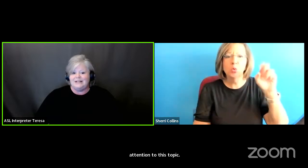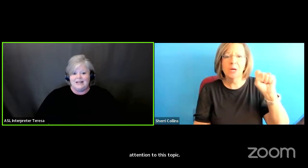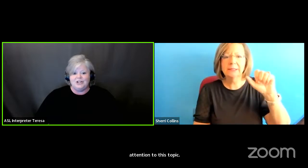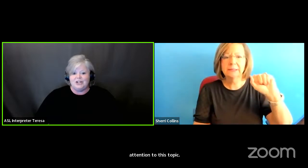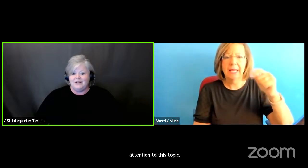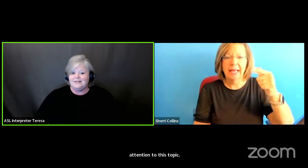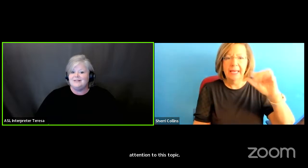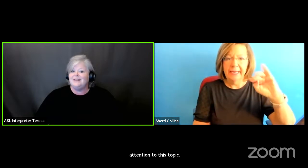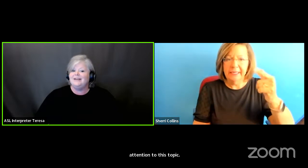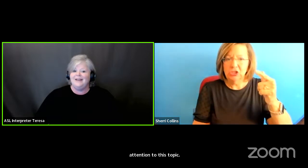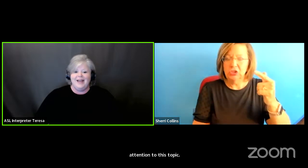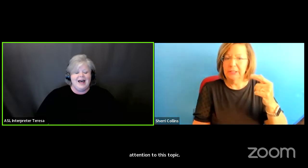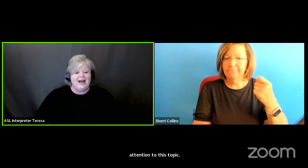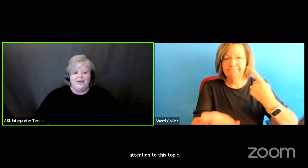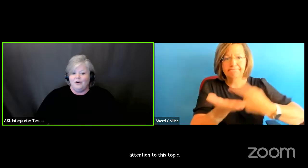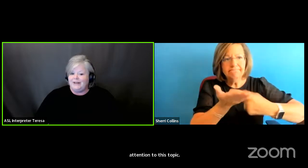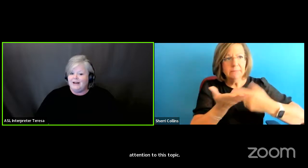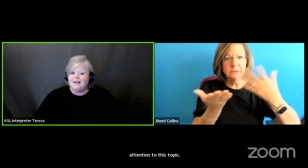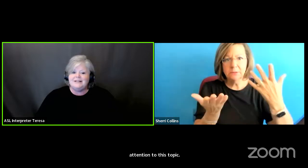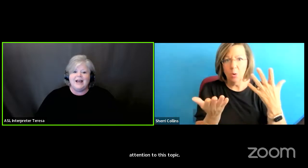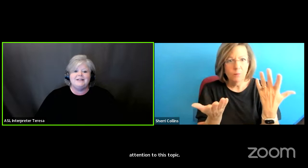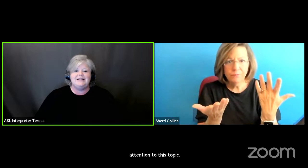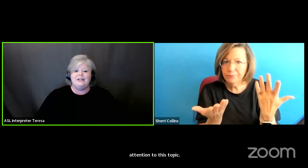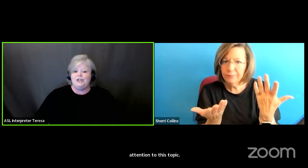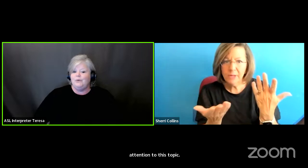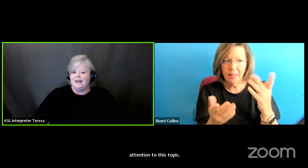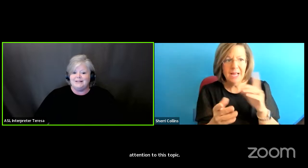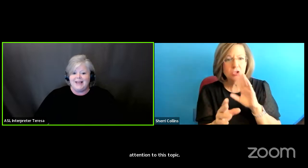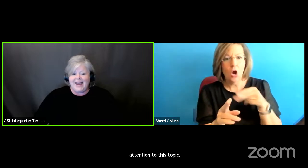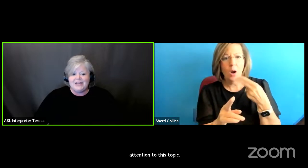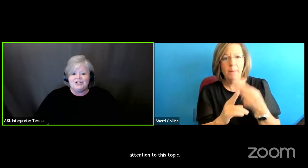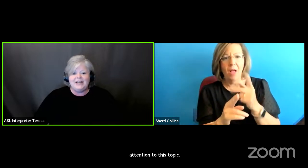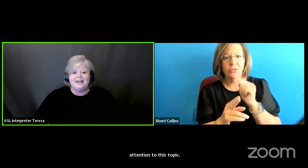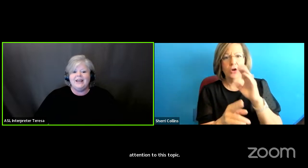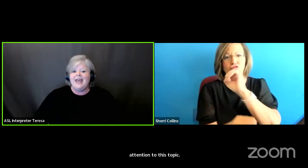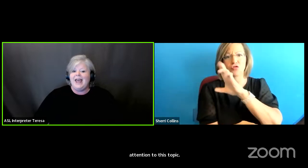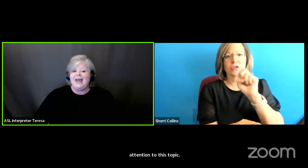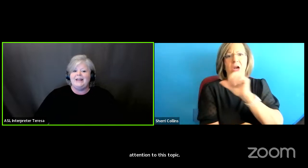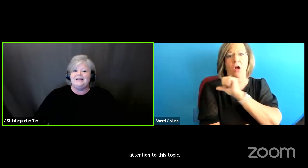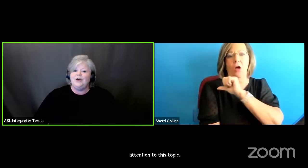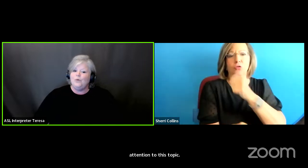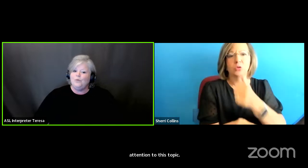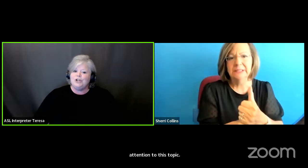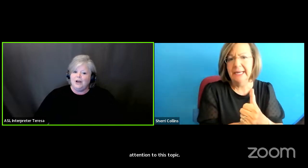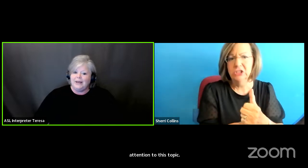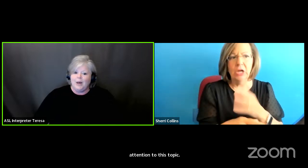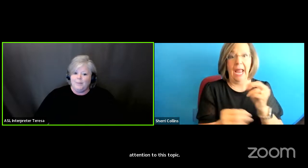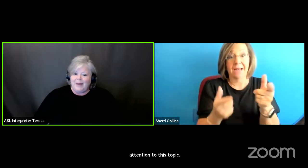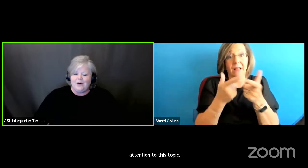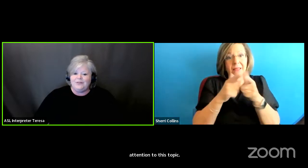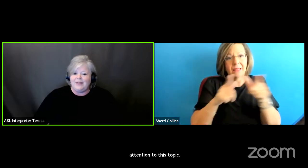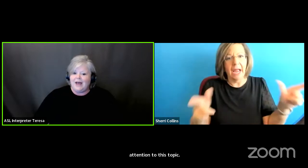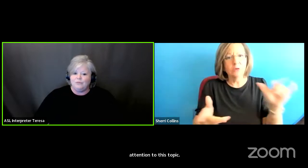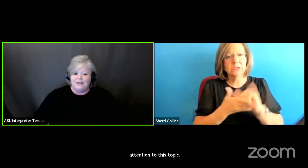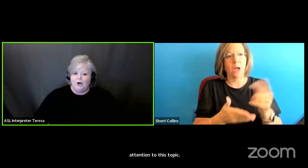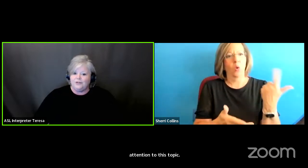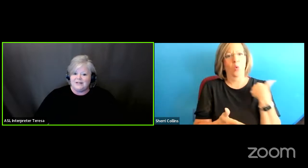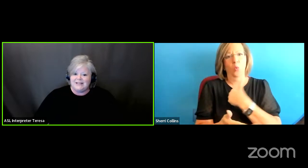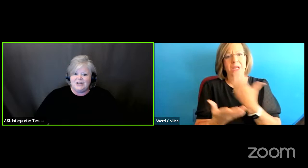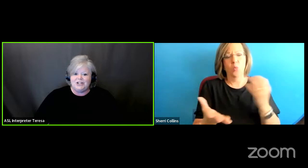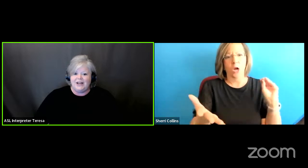national organizations, I already contacted US Aging, and we're talking about